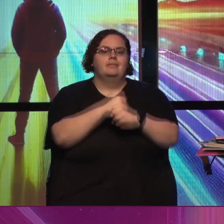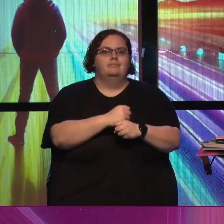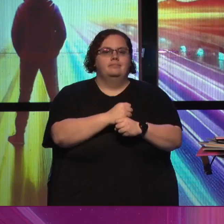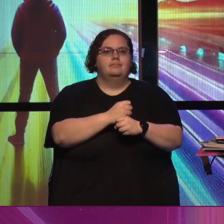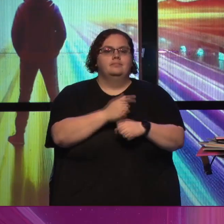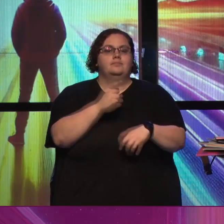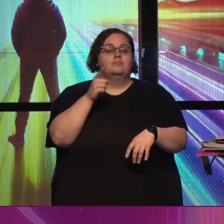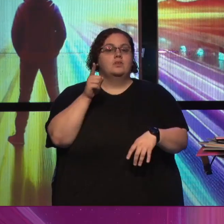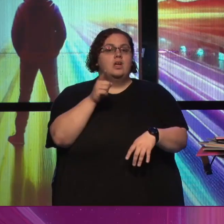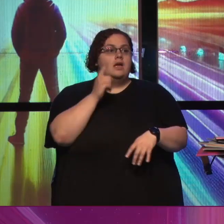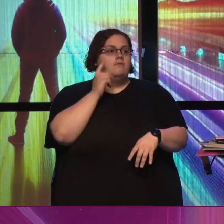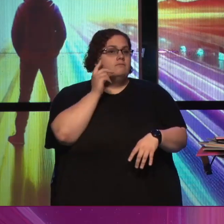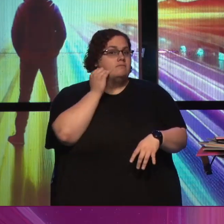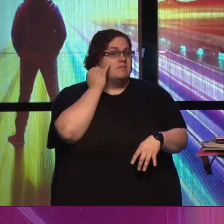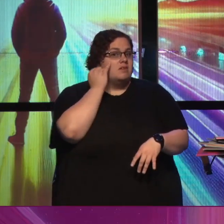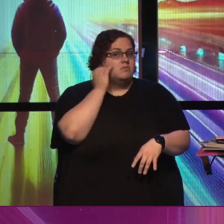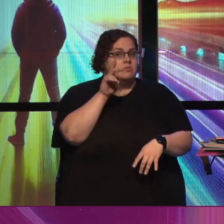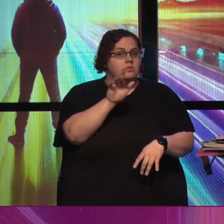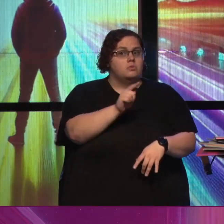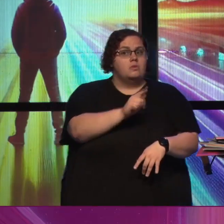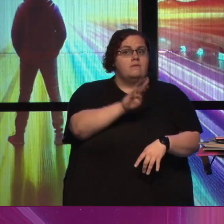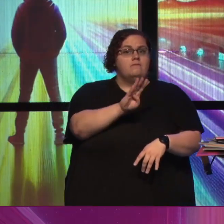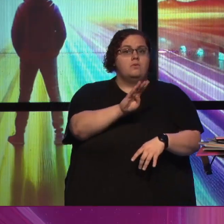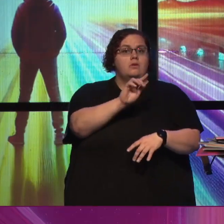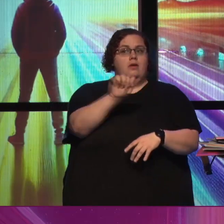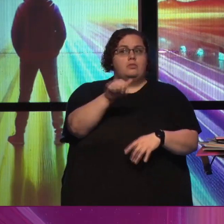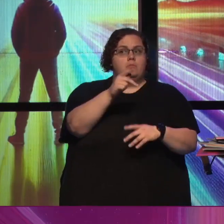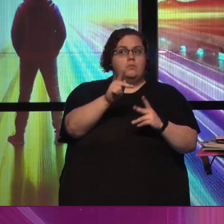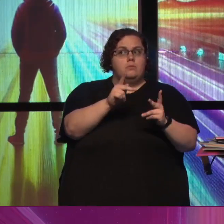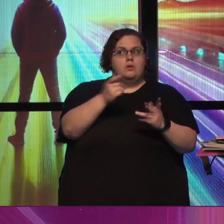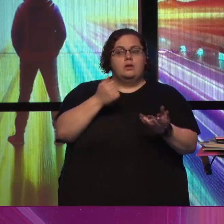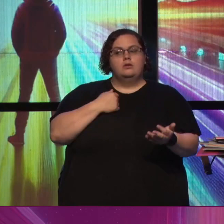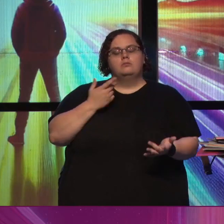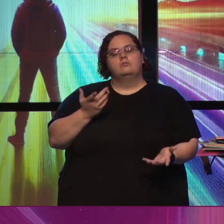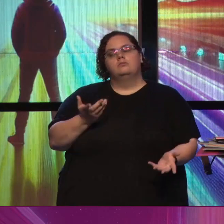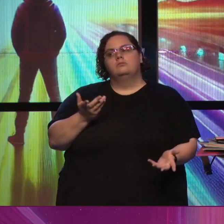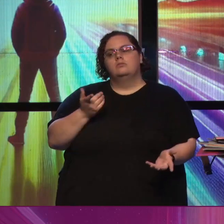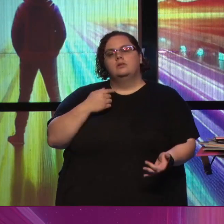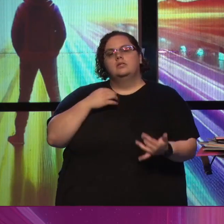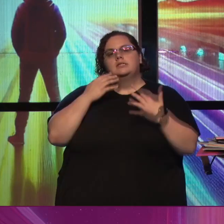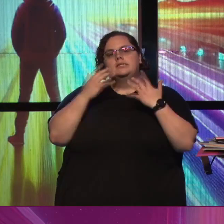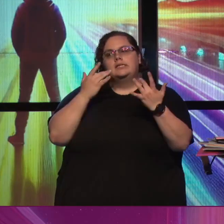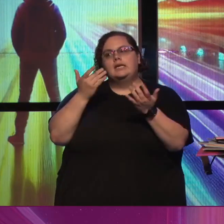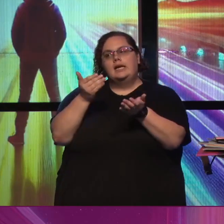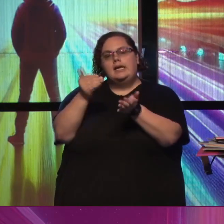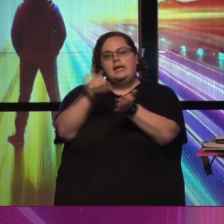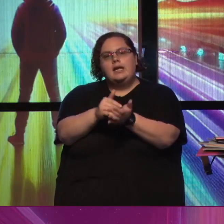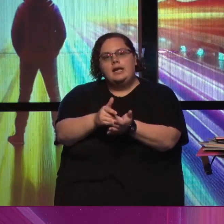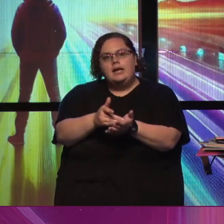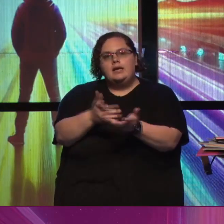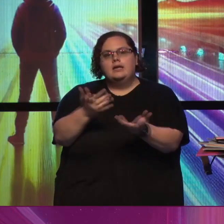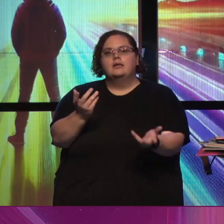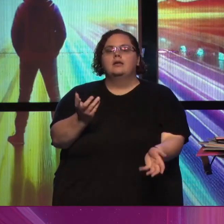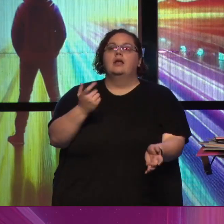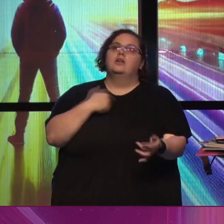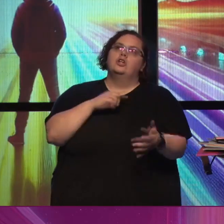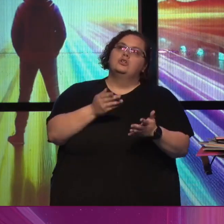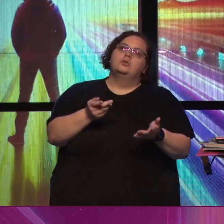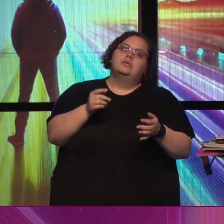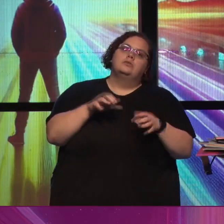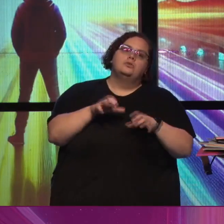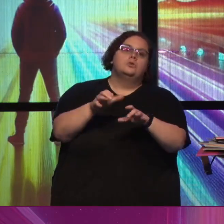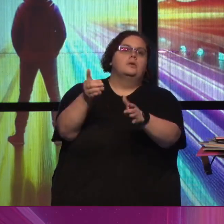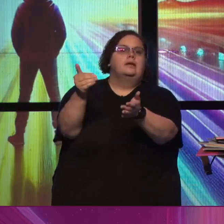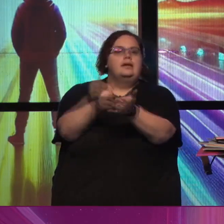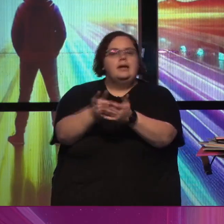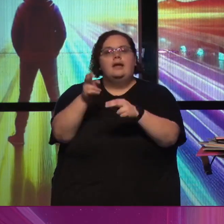one of the 24 elders, you gotta get frustrated when they start singing, because now it's like, oh, we gotta do this again. Okay, here we go. And I say it, and then we do it, and we sit